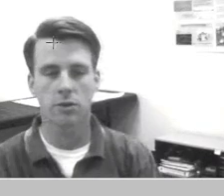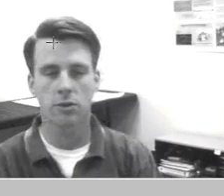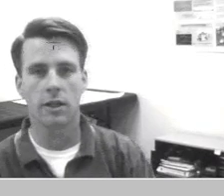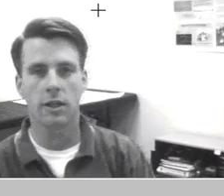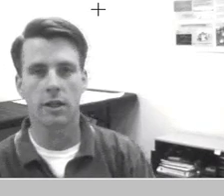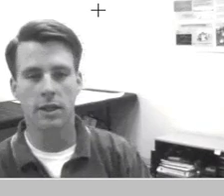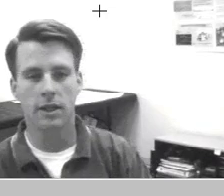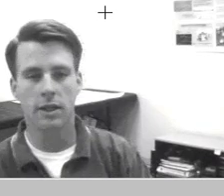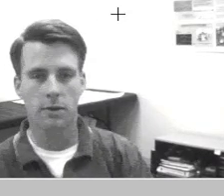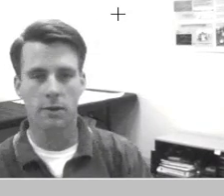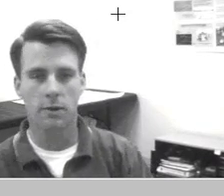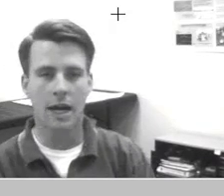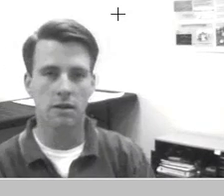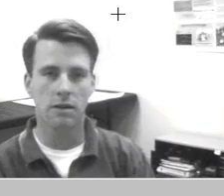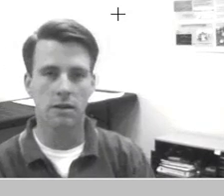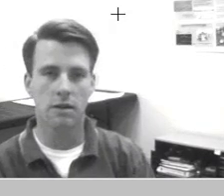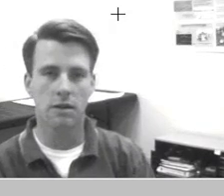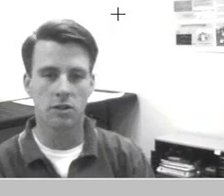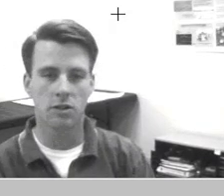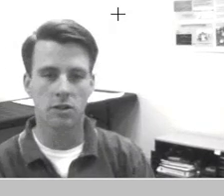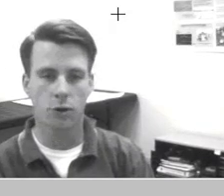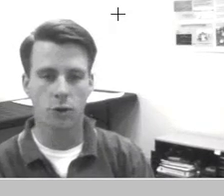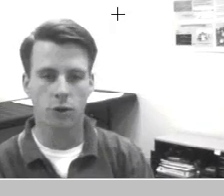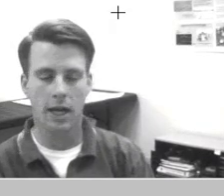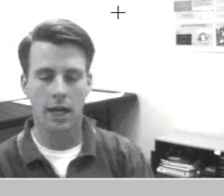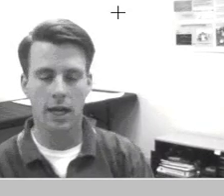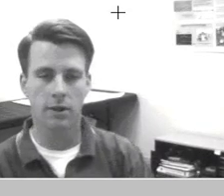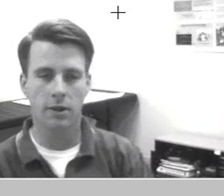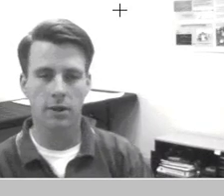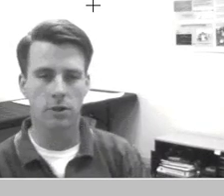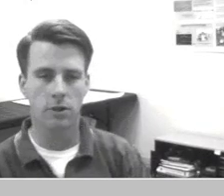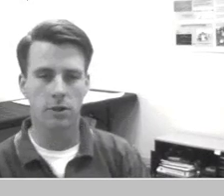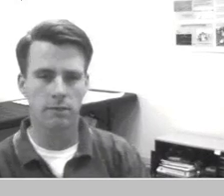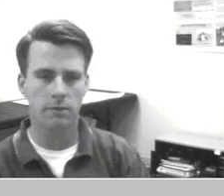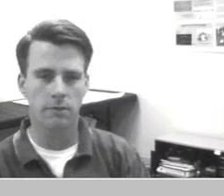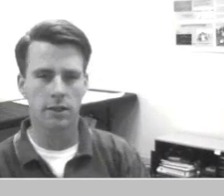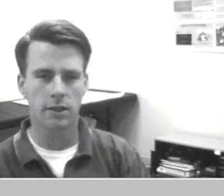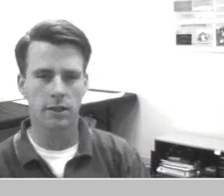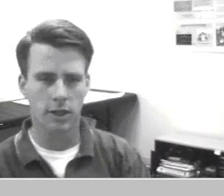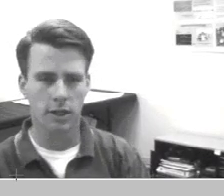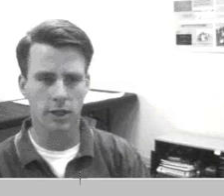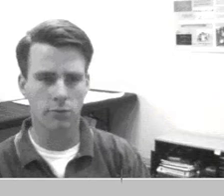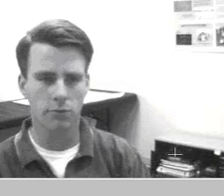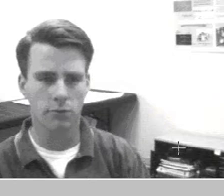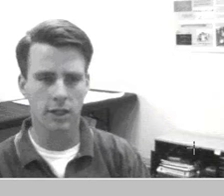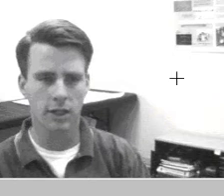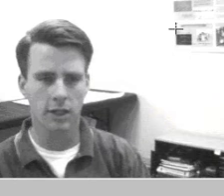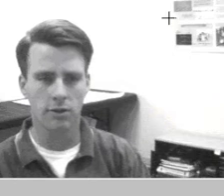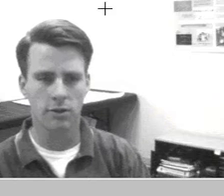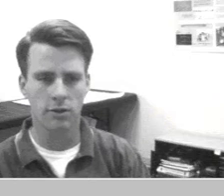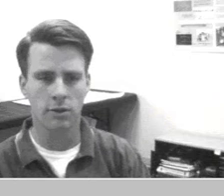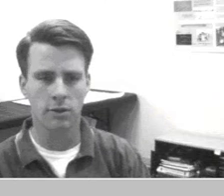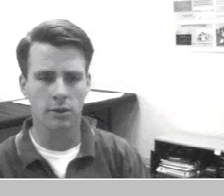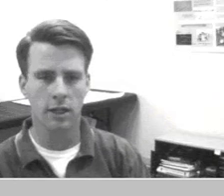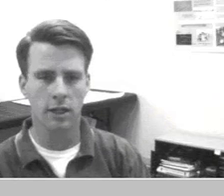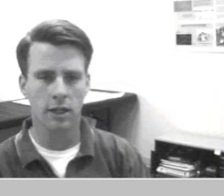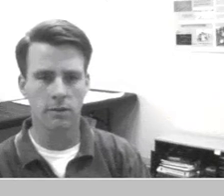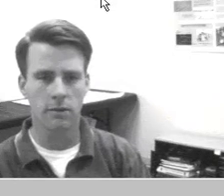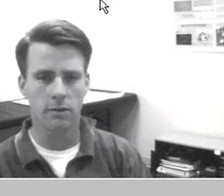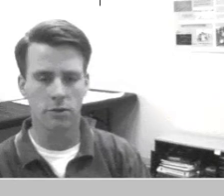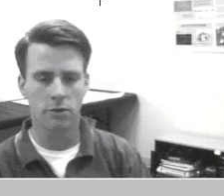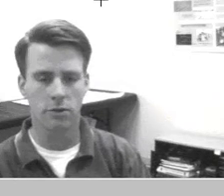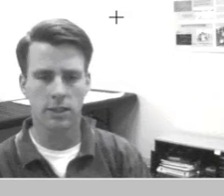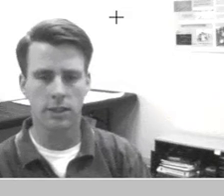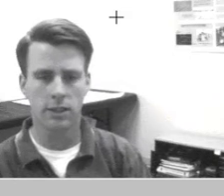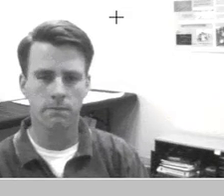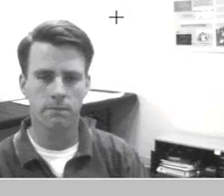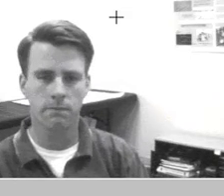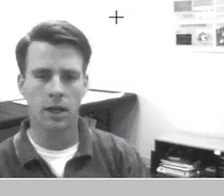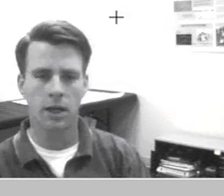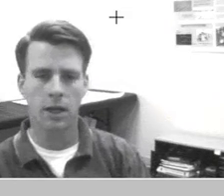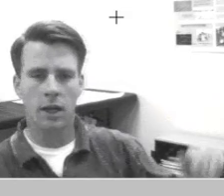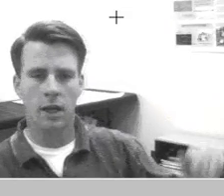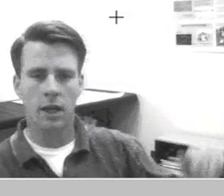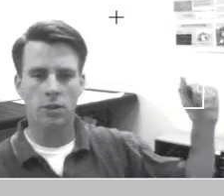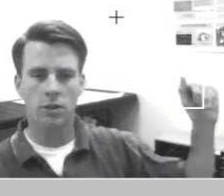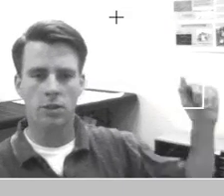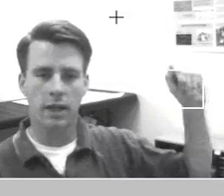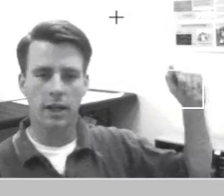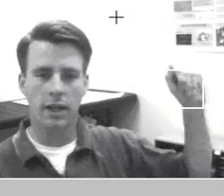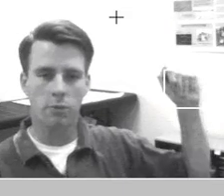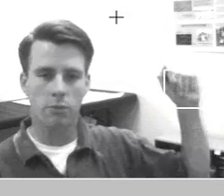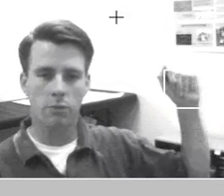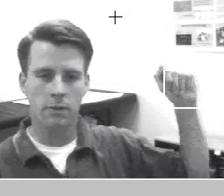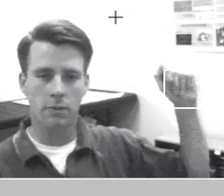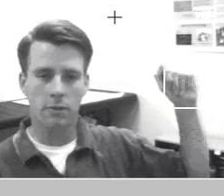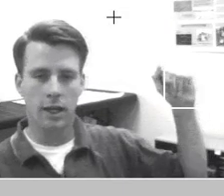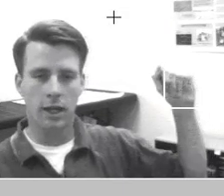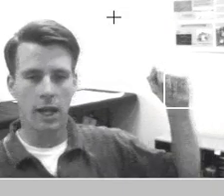a semi-live image from a quick cam on my computer and directly inputting that into the picture box here. And so if I